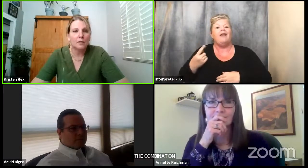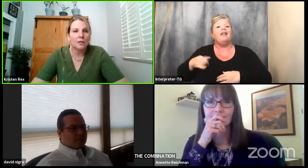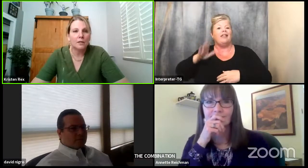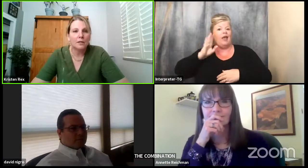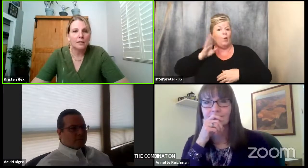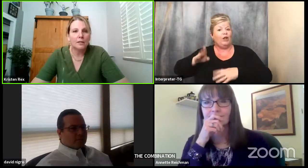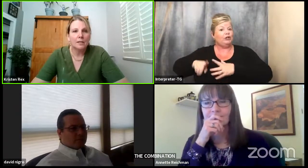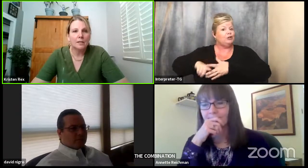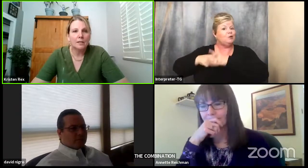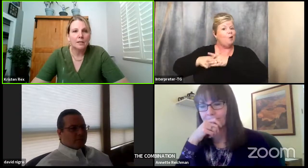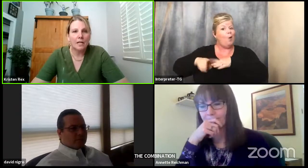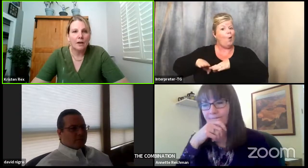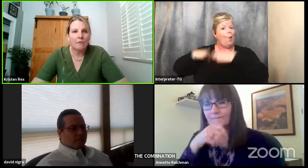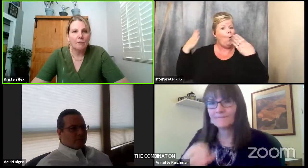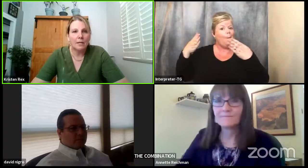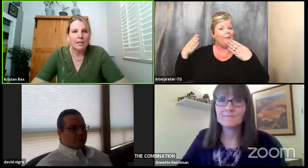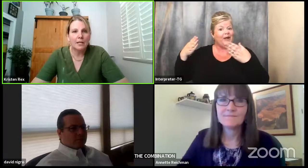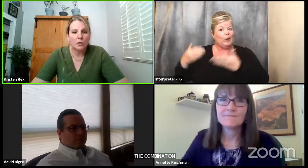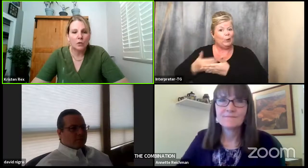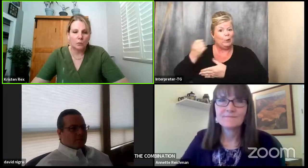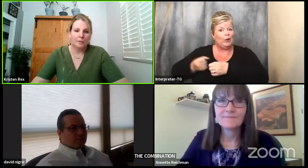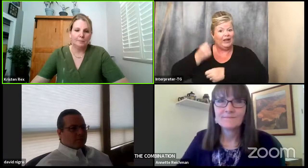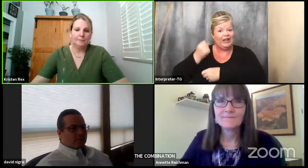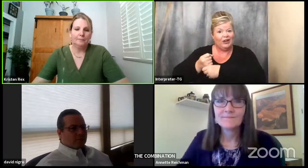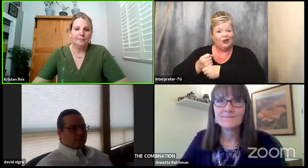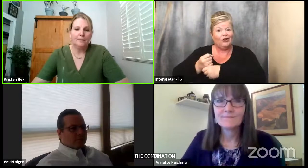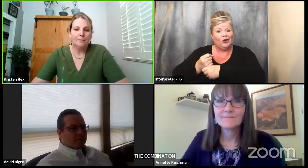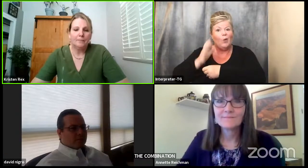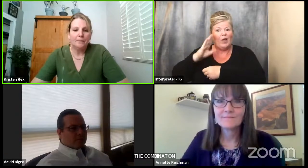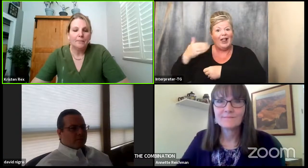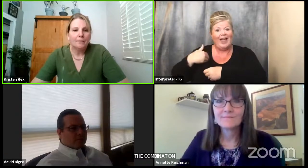year staff meeting soon.